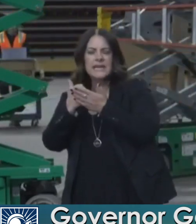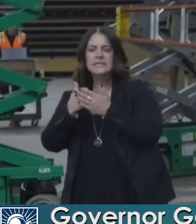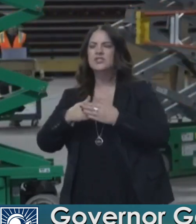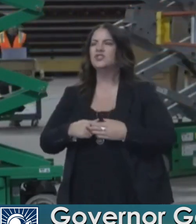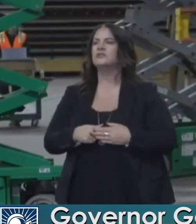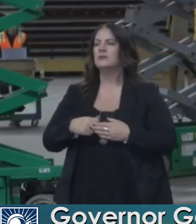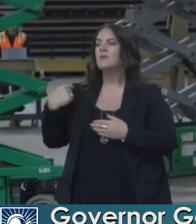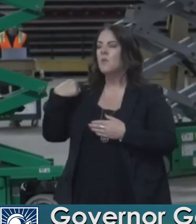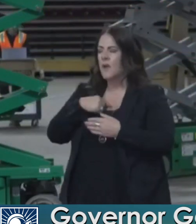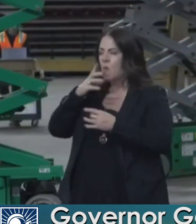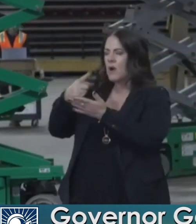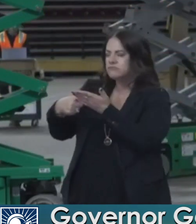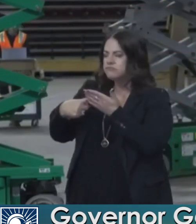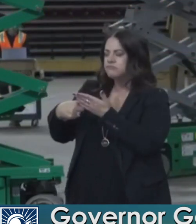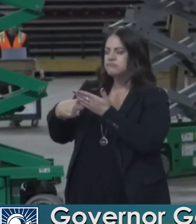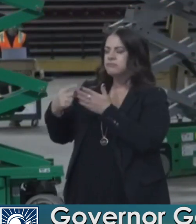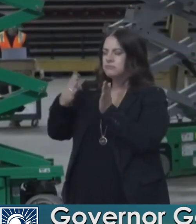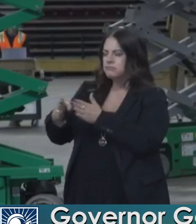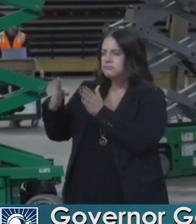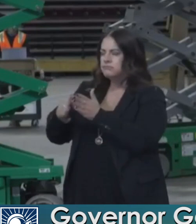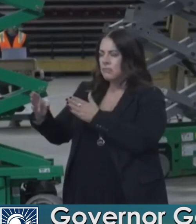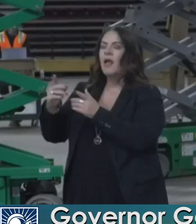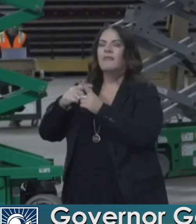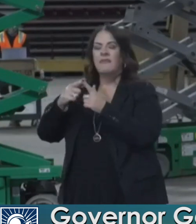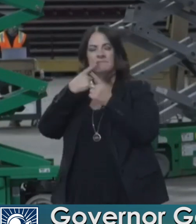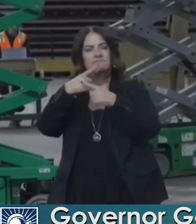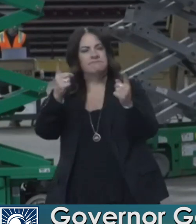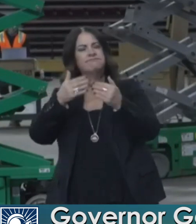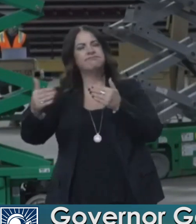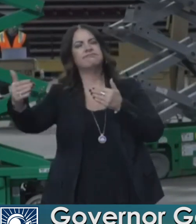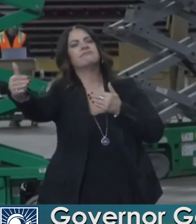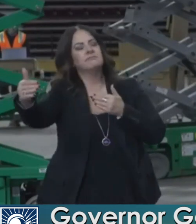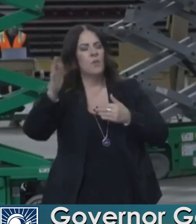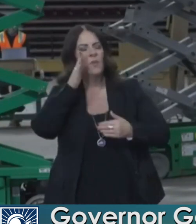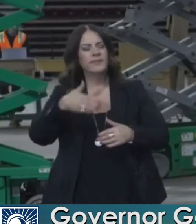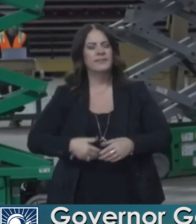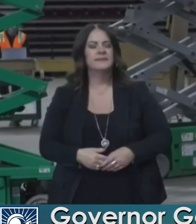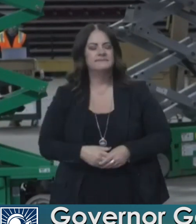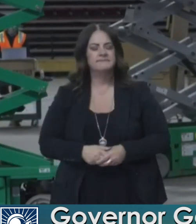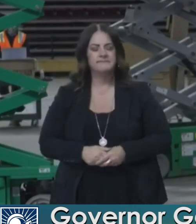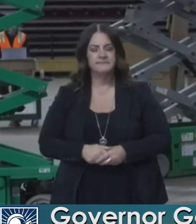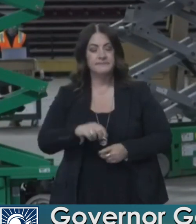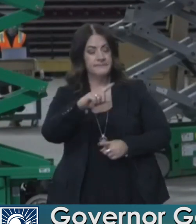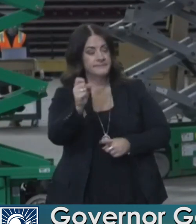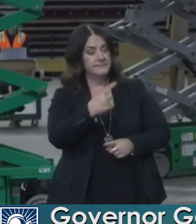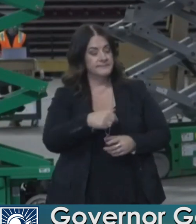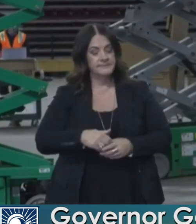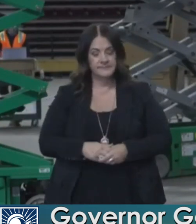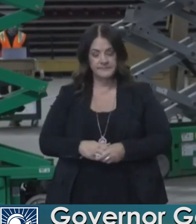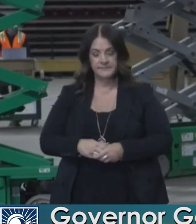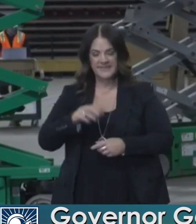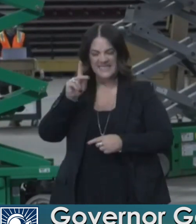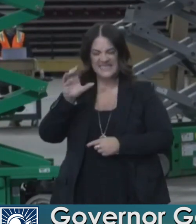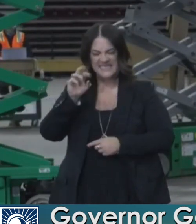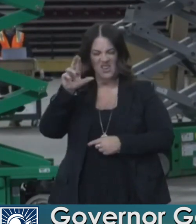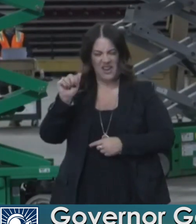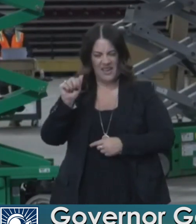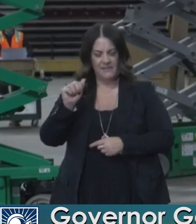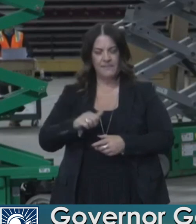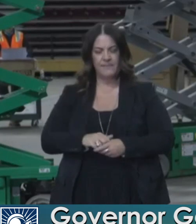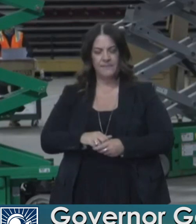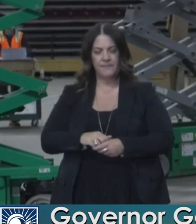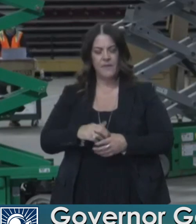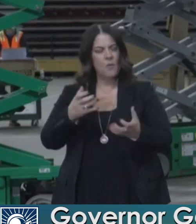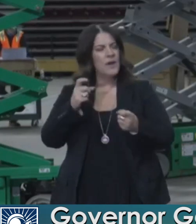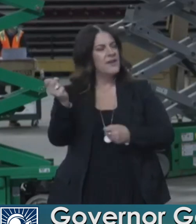as we plan or as we roll out these larger plans. Mike Lurie of KCRA is asking for an update on the California